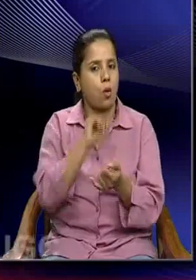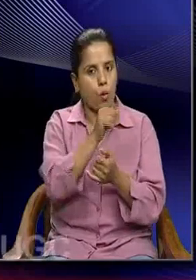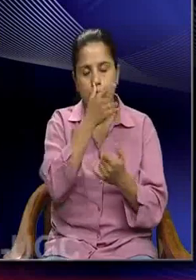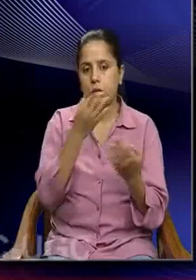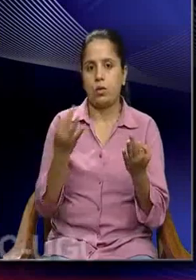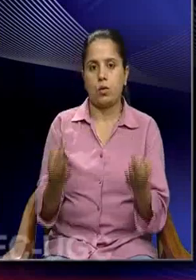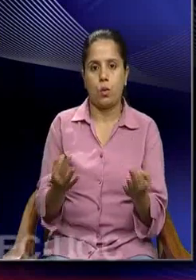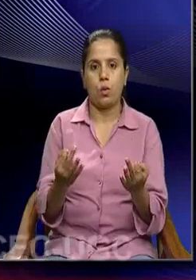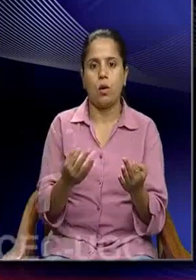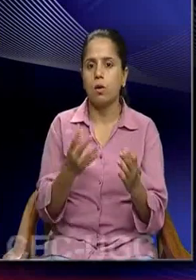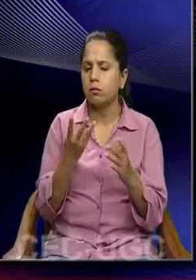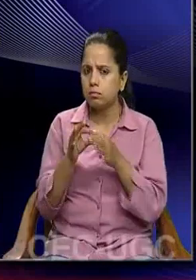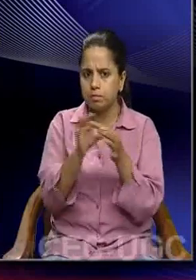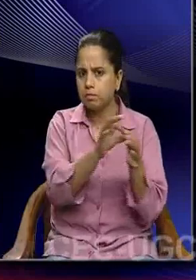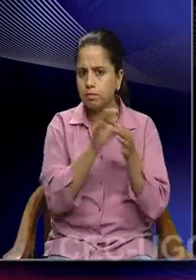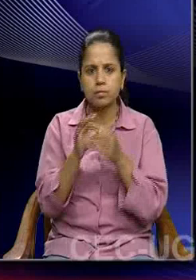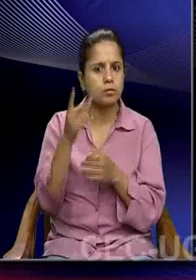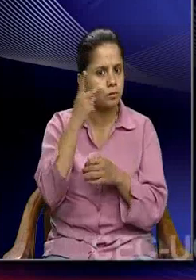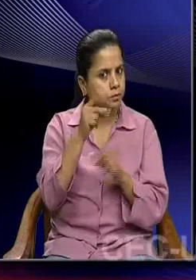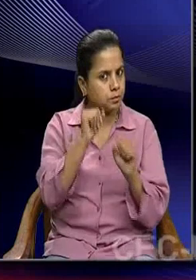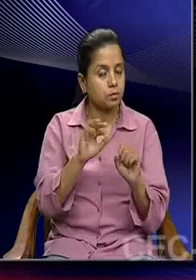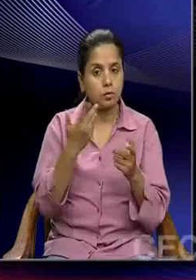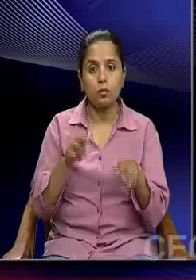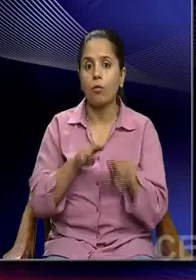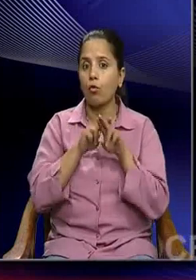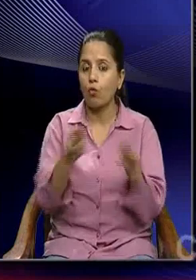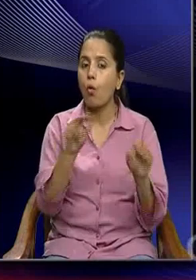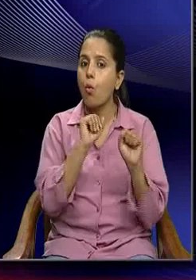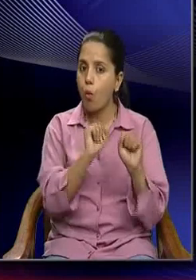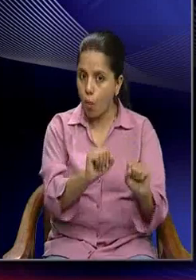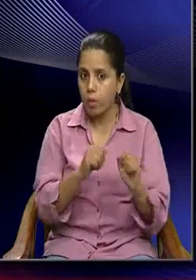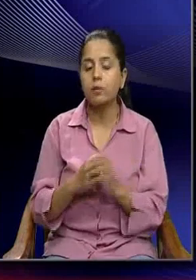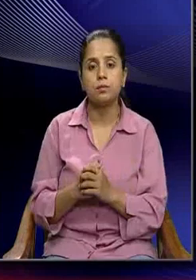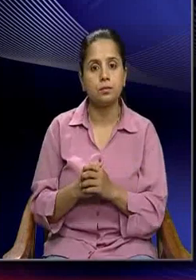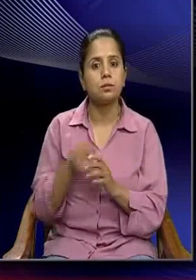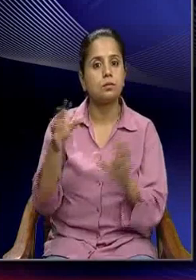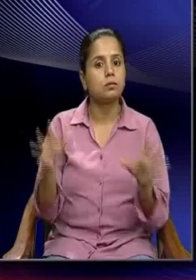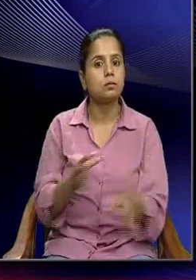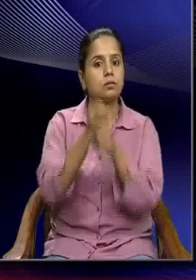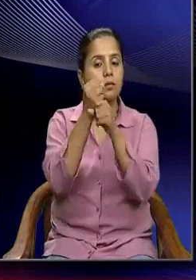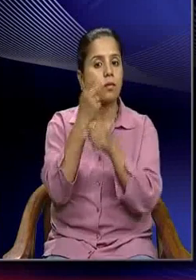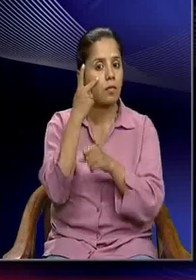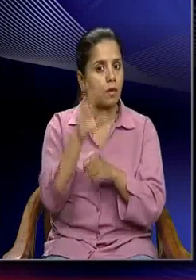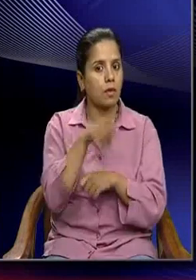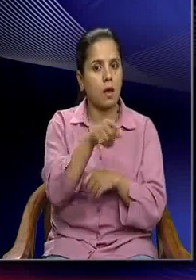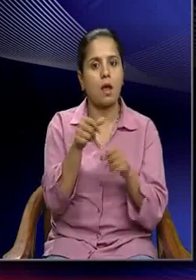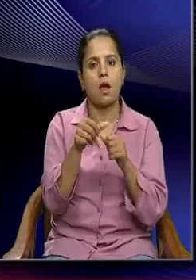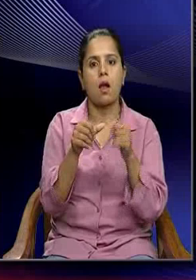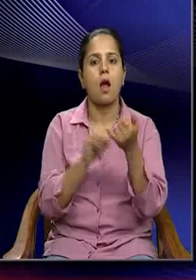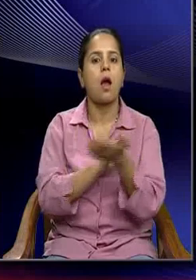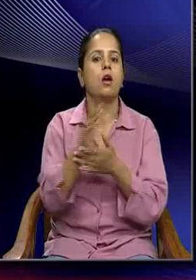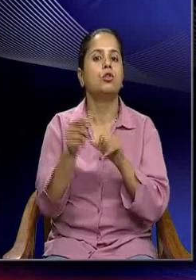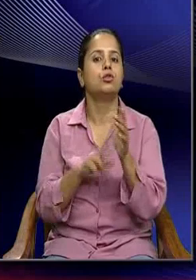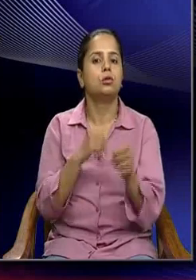yoga together, or in its completeness, comprises of this Ashtang